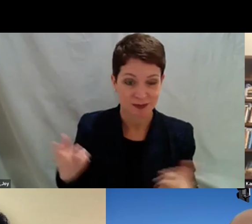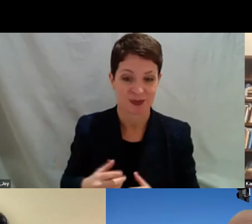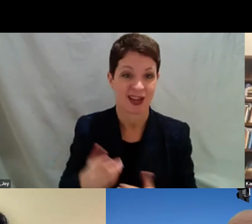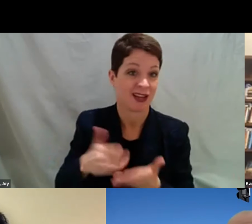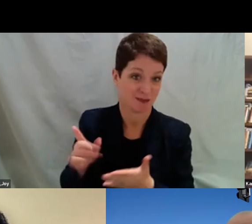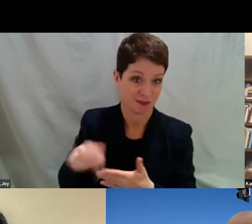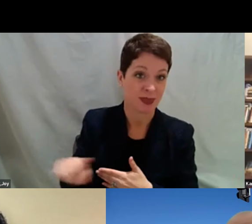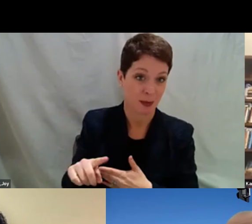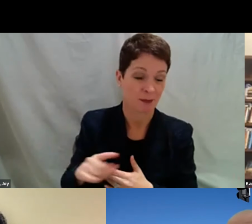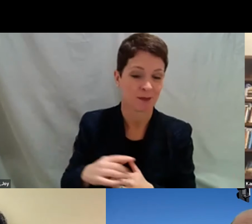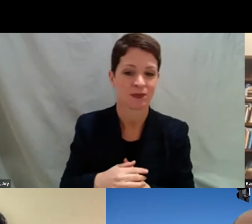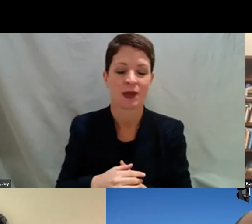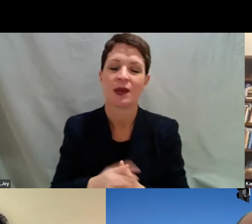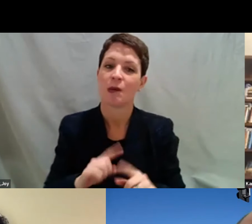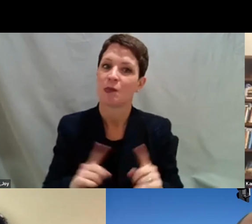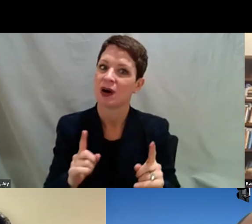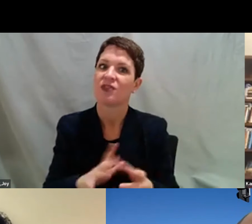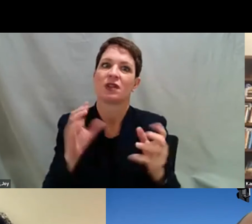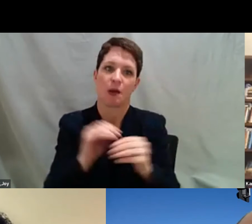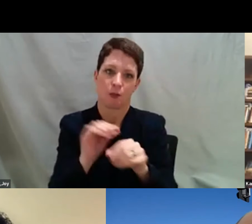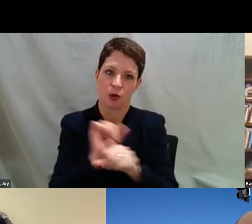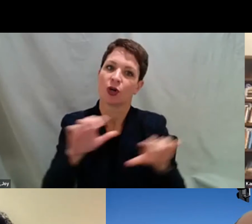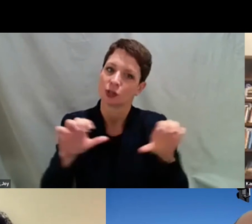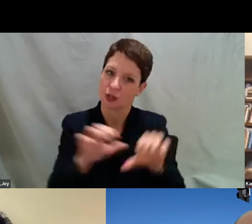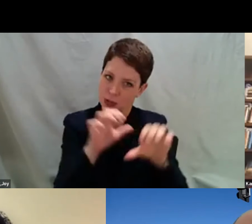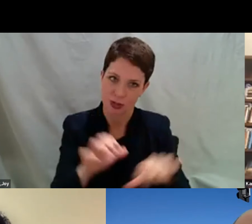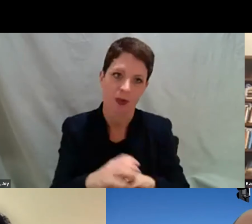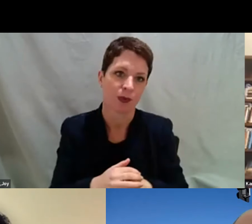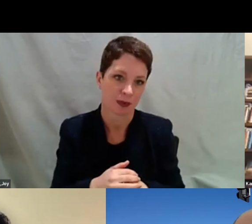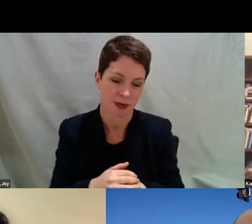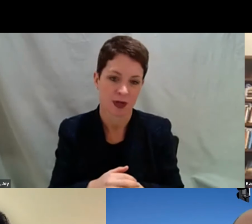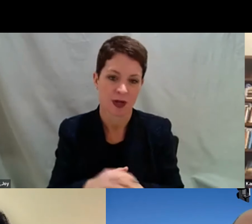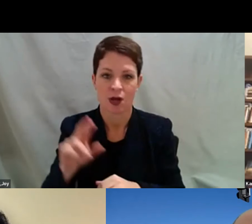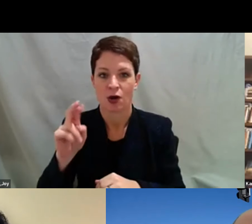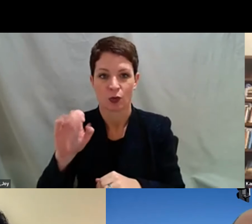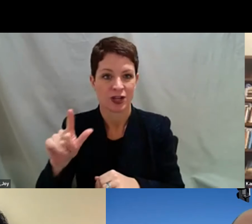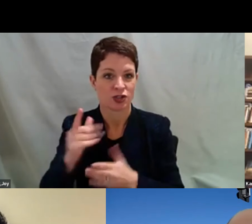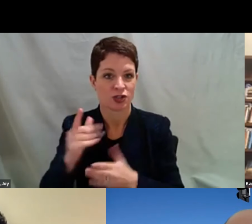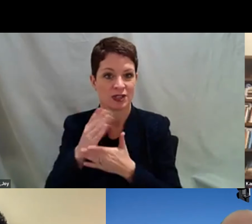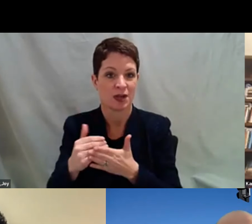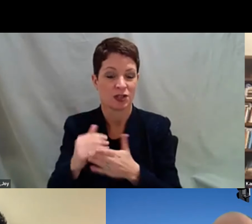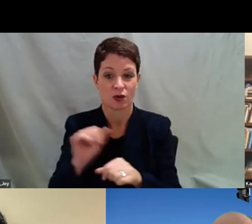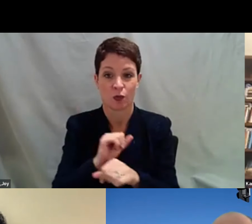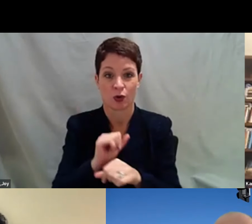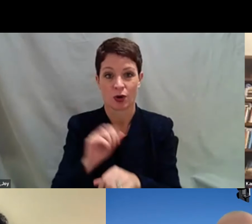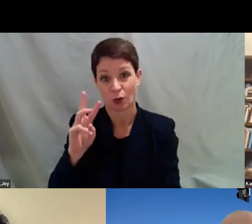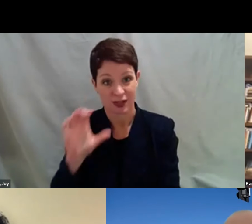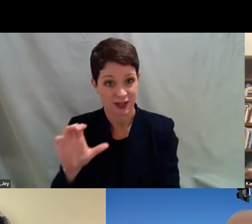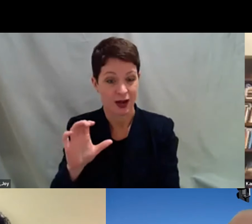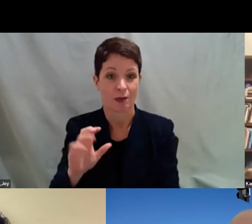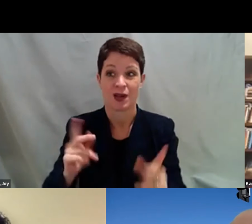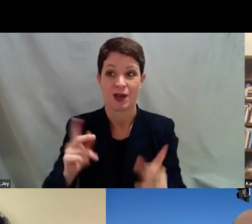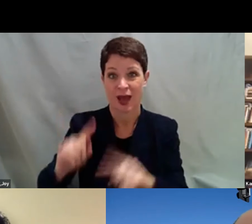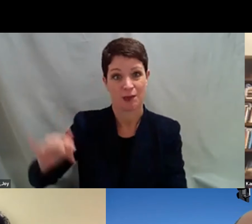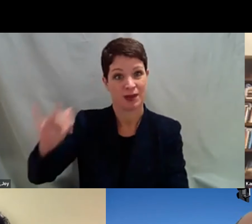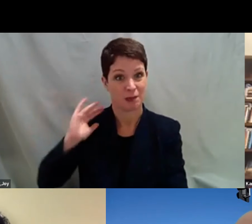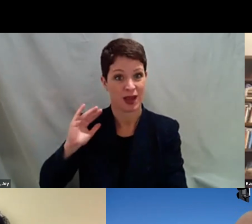there's a lot more work to be said on that. There's a lot more work that I think needs to be done on particularly the racial dimensions of workers' comp and its operations and in the passage.